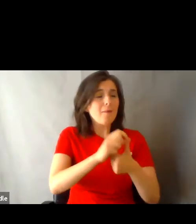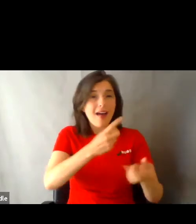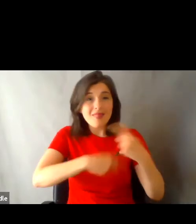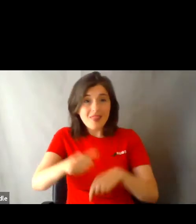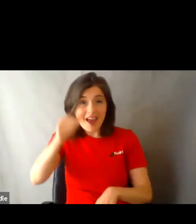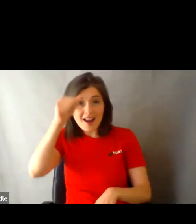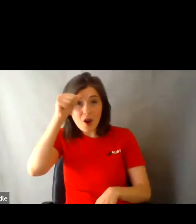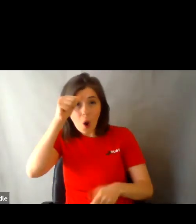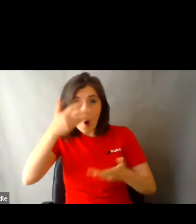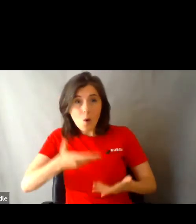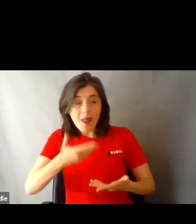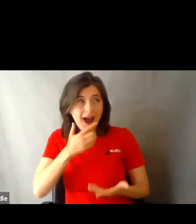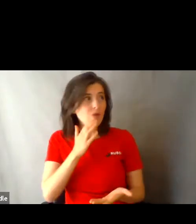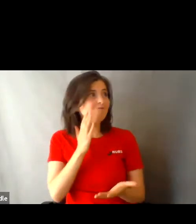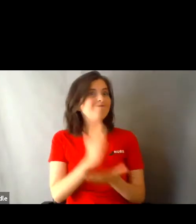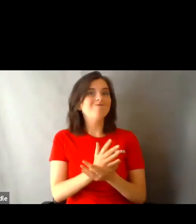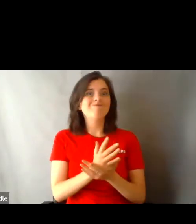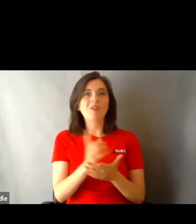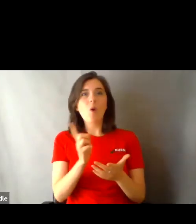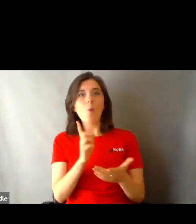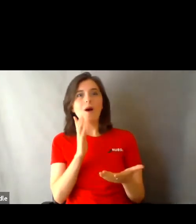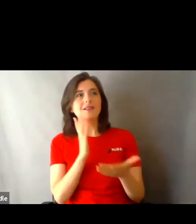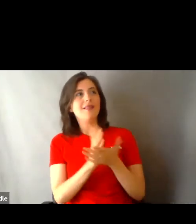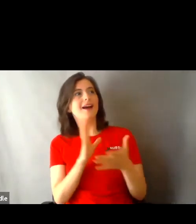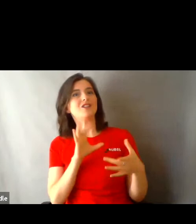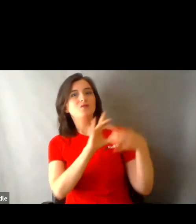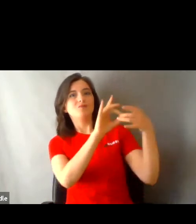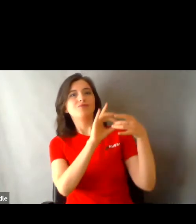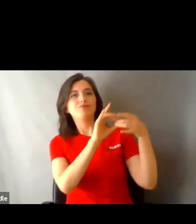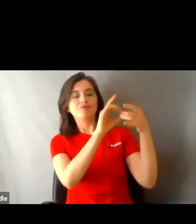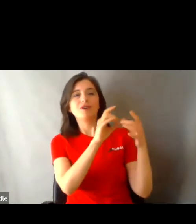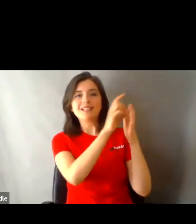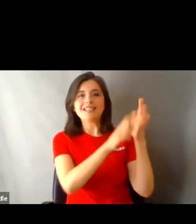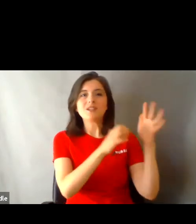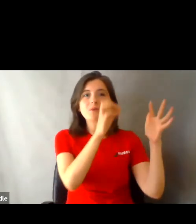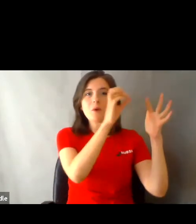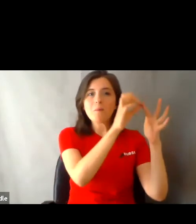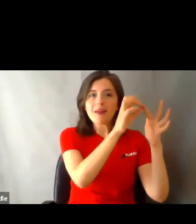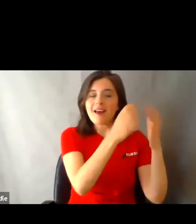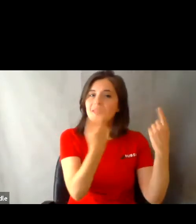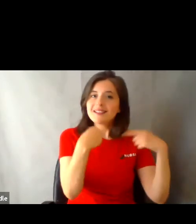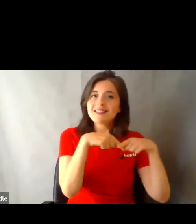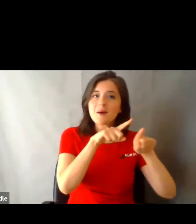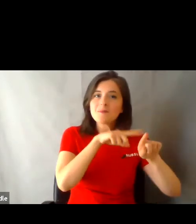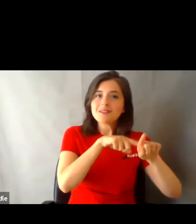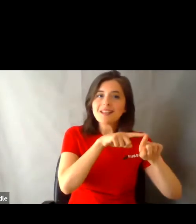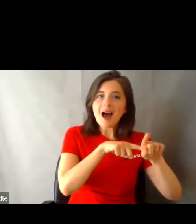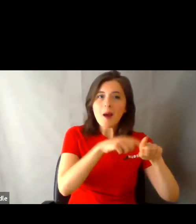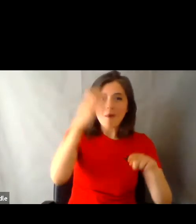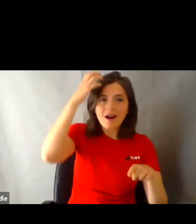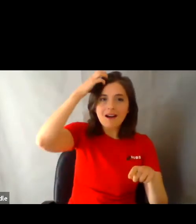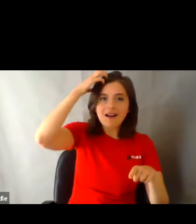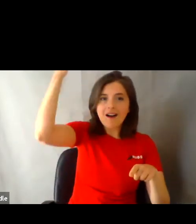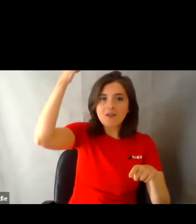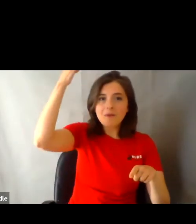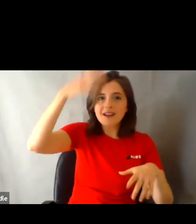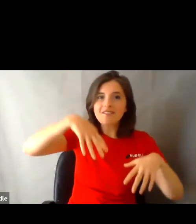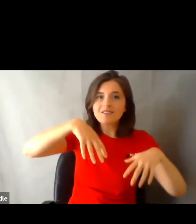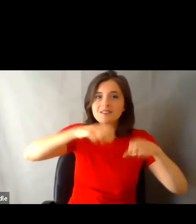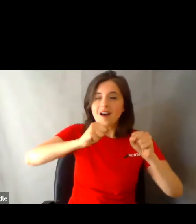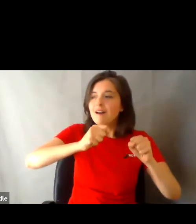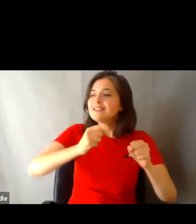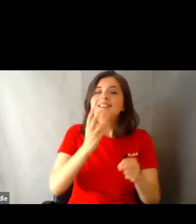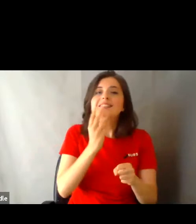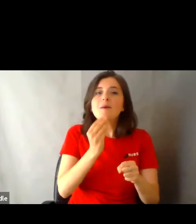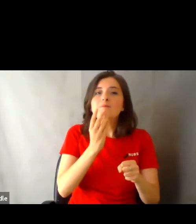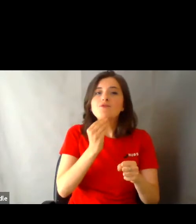for Work and Pensions. At the same time, the government have brought in temporary measures that campaigners have been pushing for